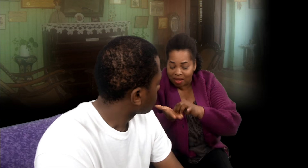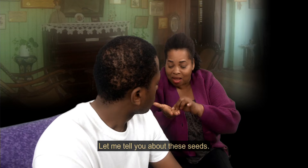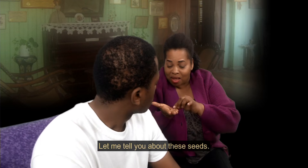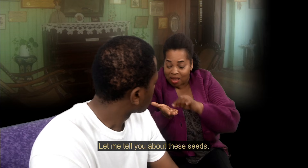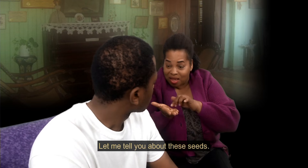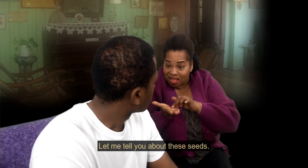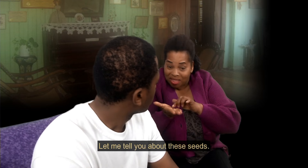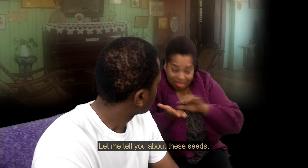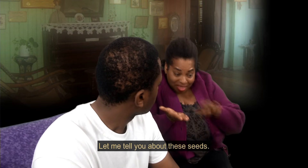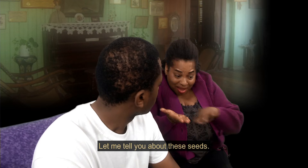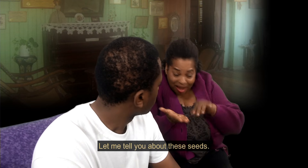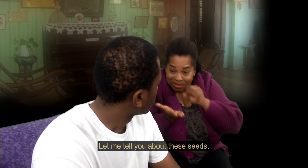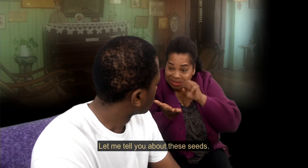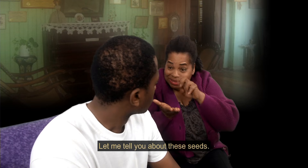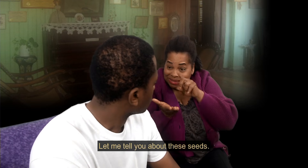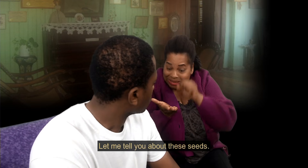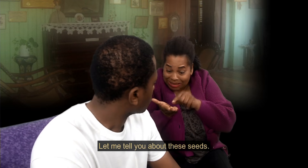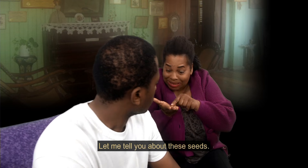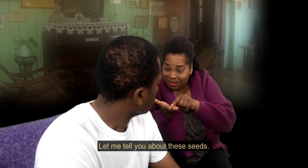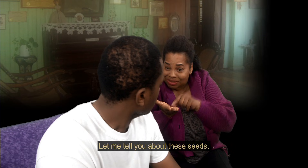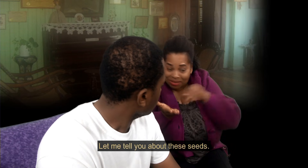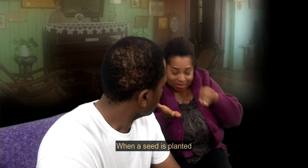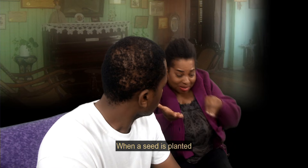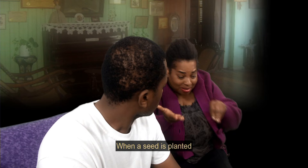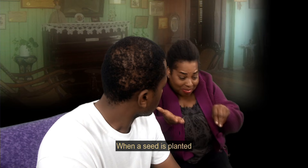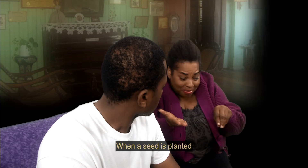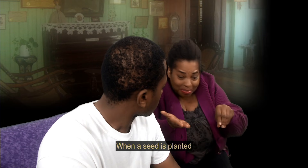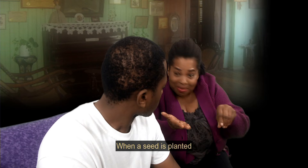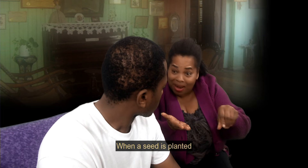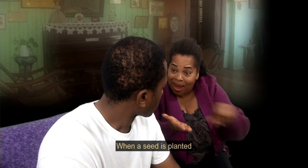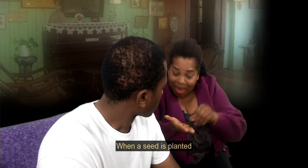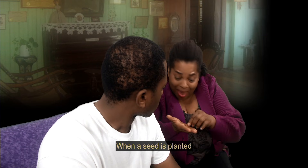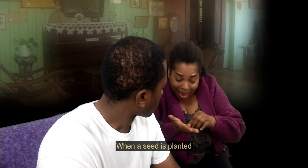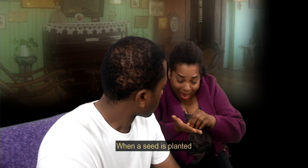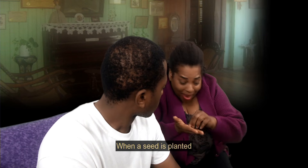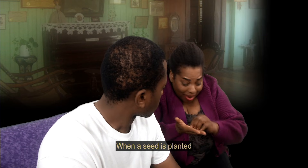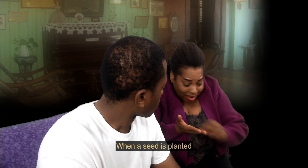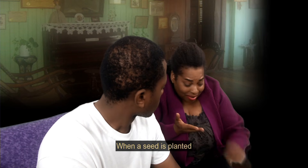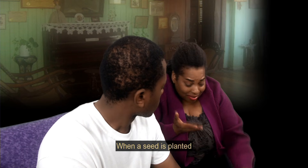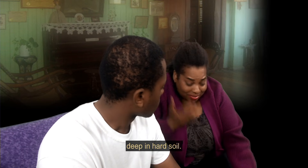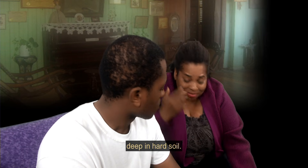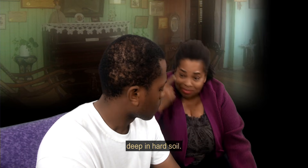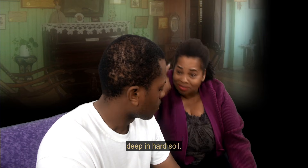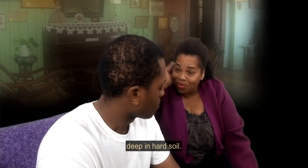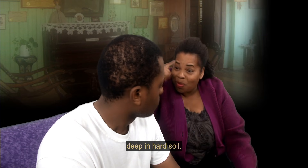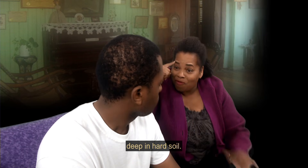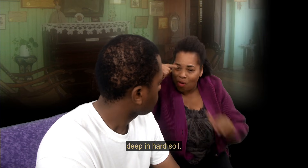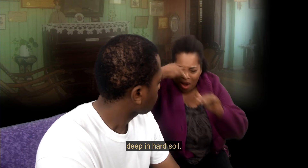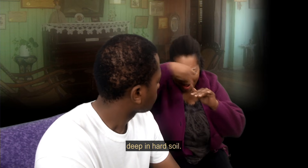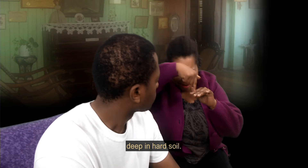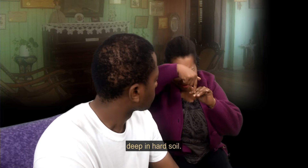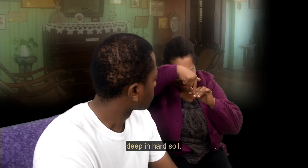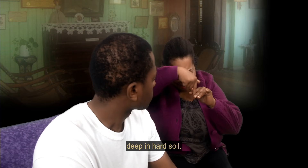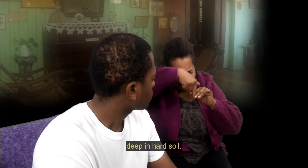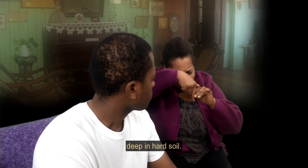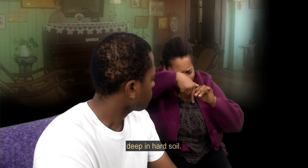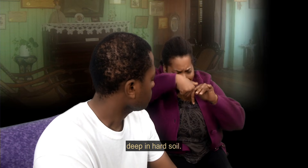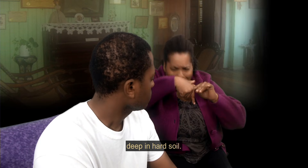Let me tell you about these seeds. When a seed is planted deep in hard